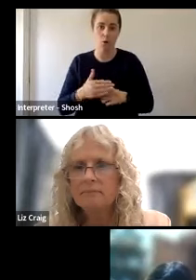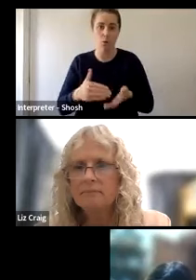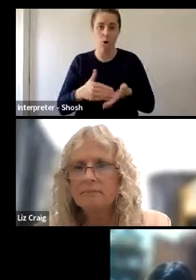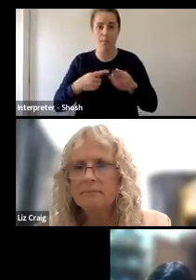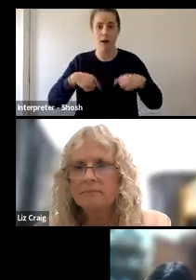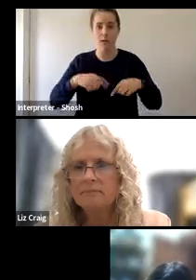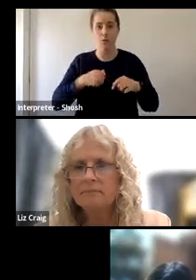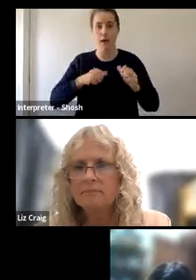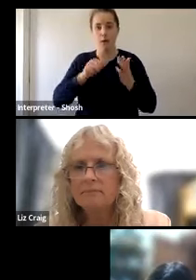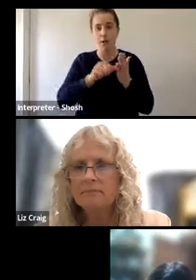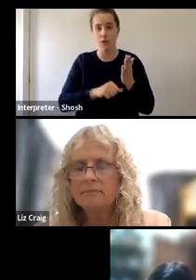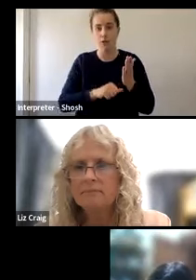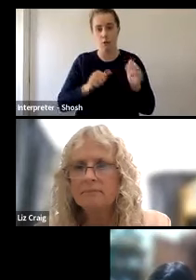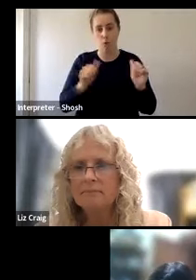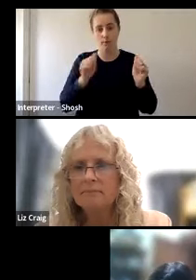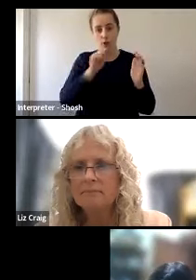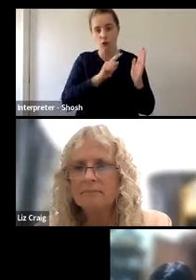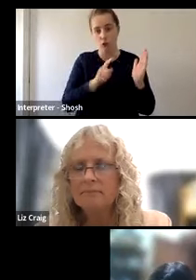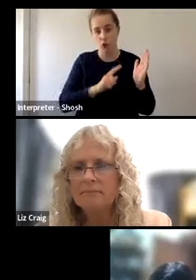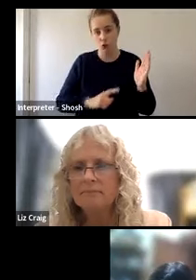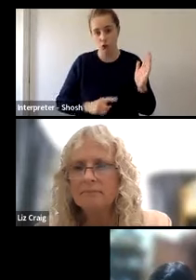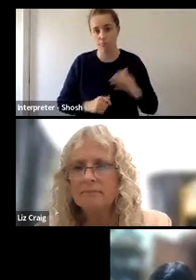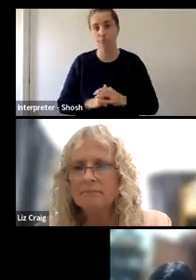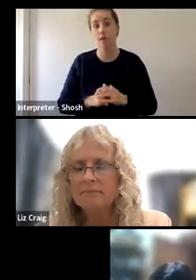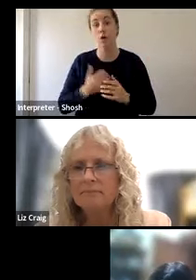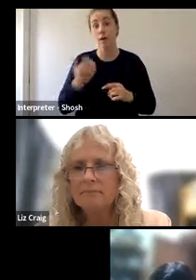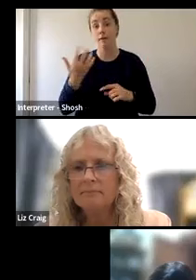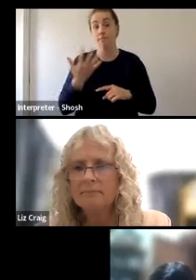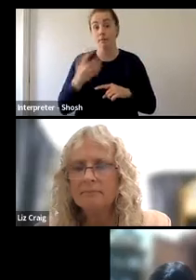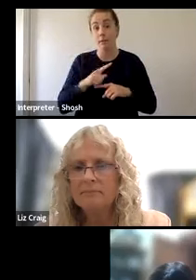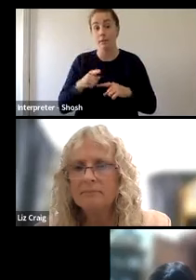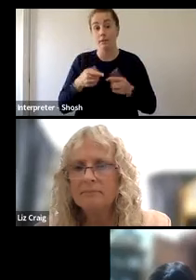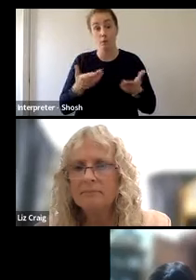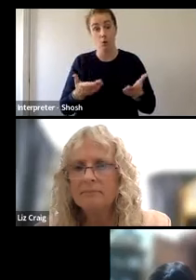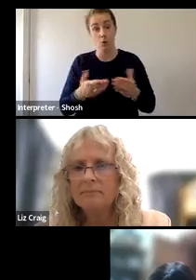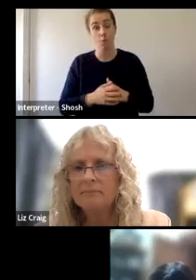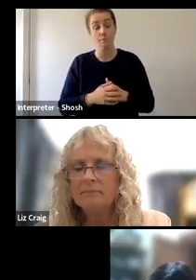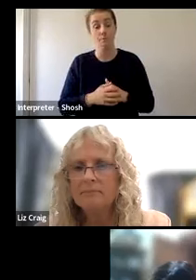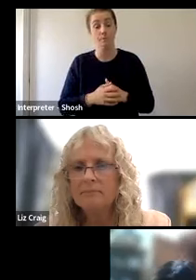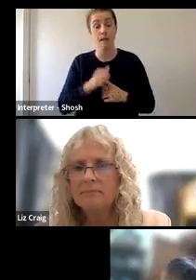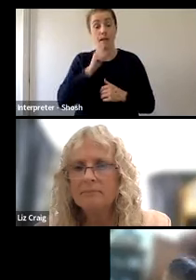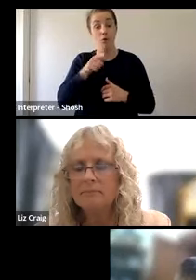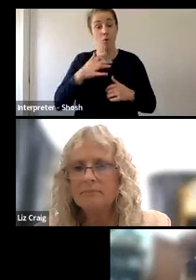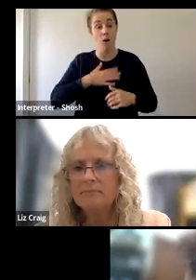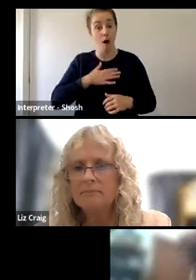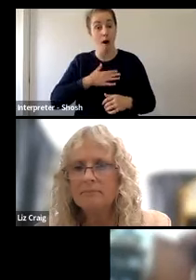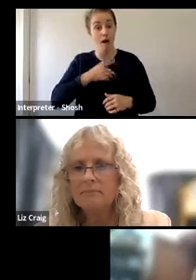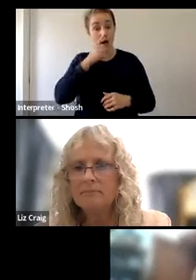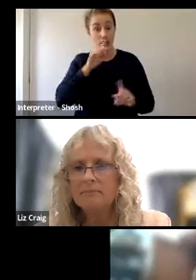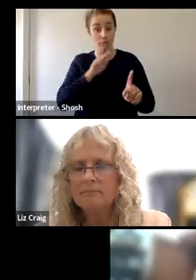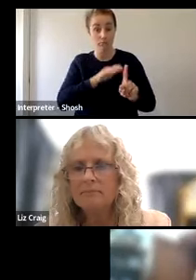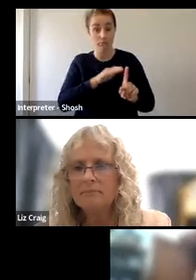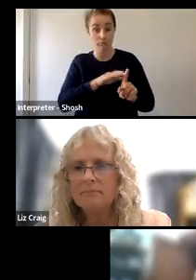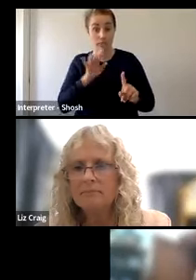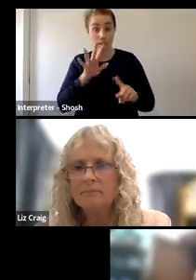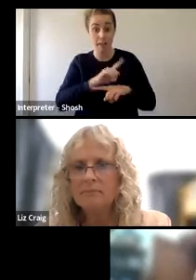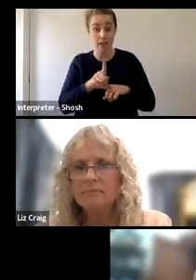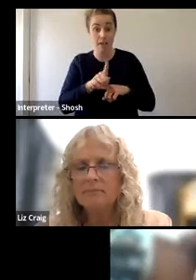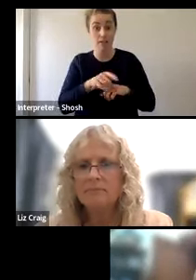us with our agenda. Yeah, we have you for 15 minutes. If you'd like, I can sing out at